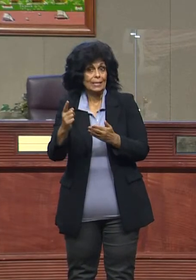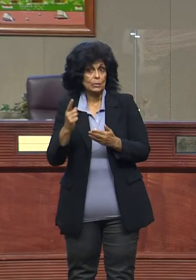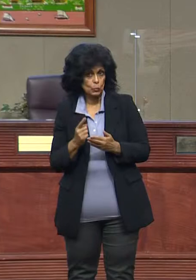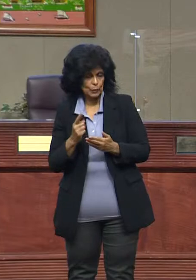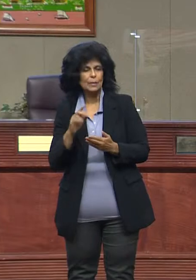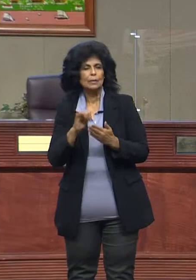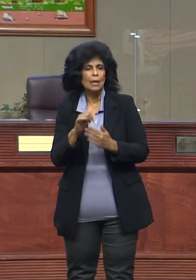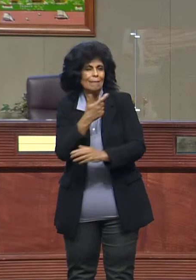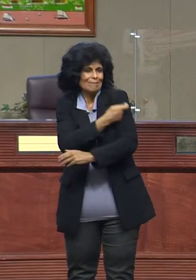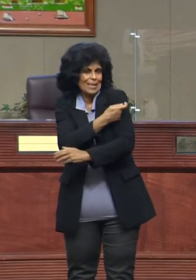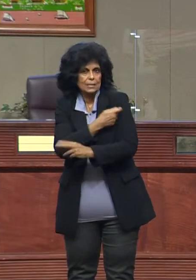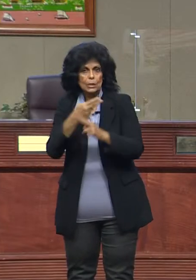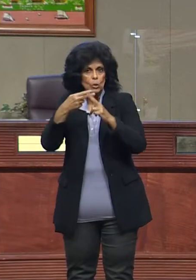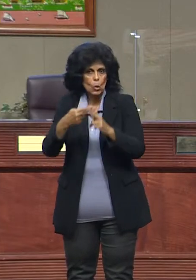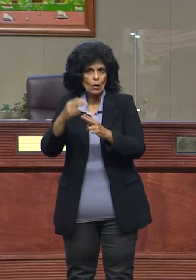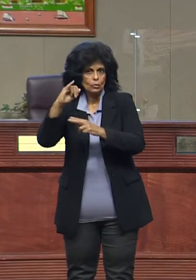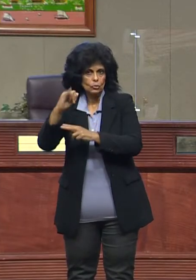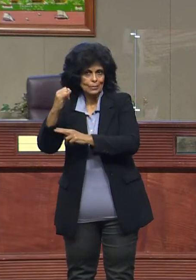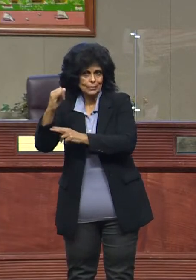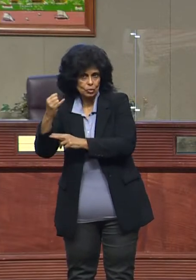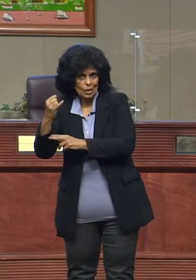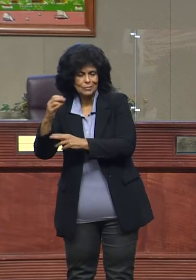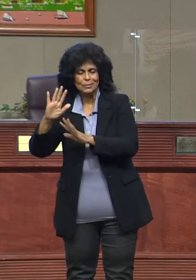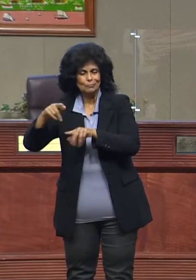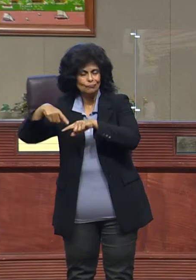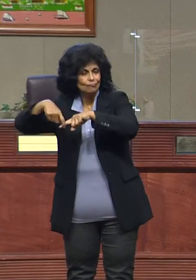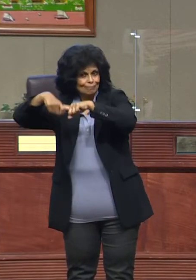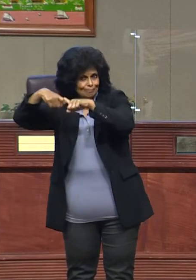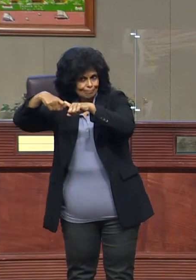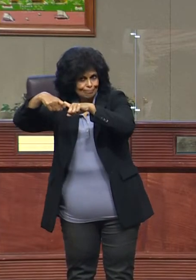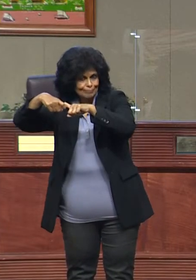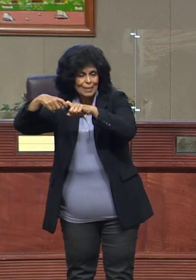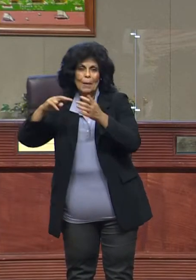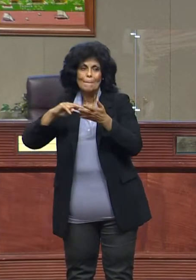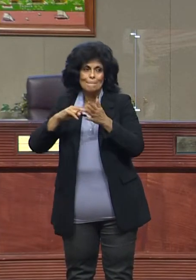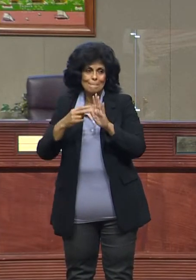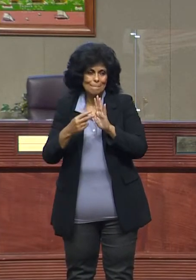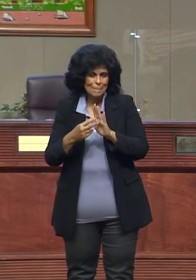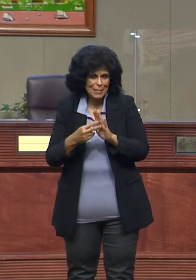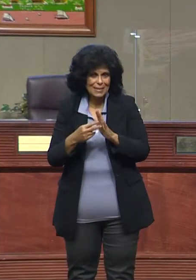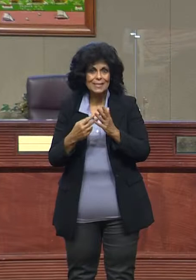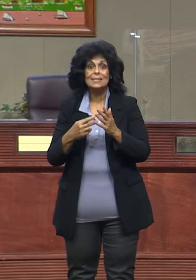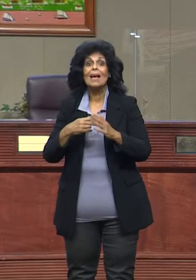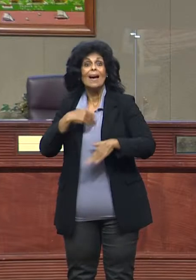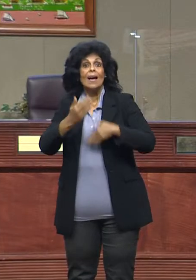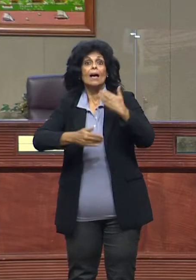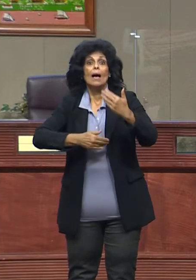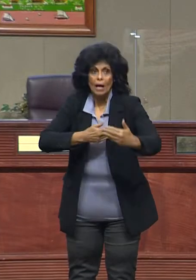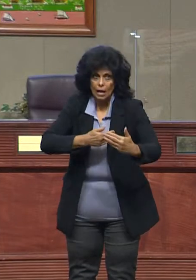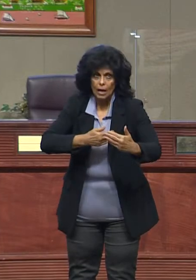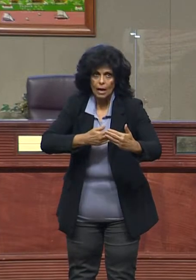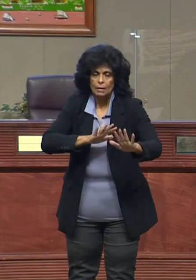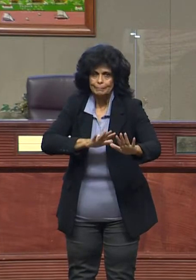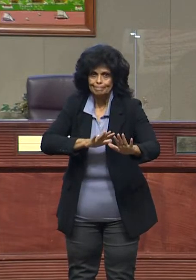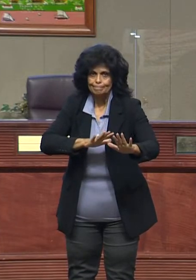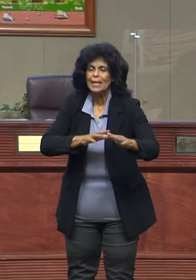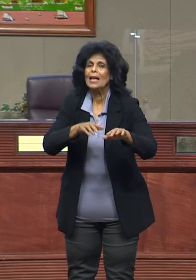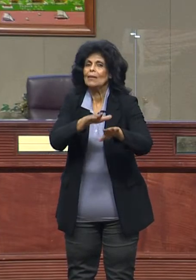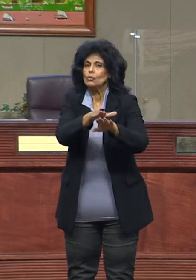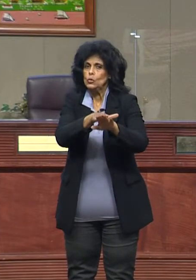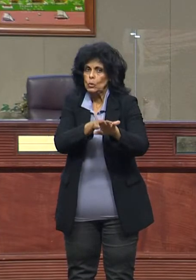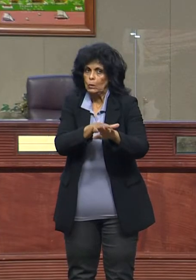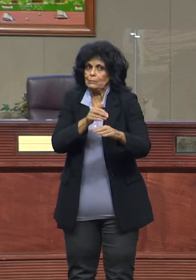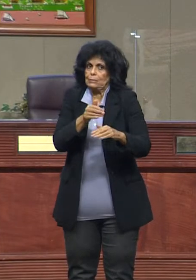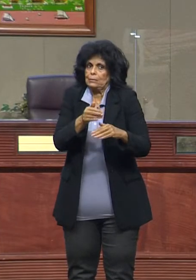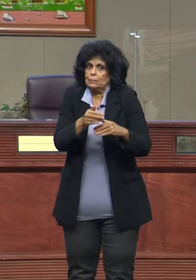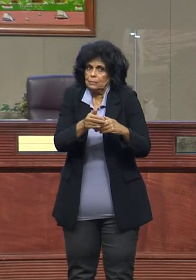paused, and we may be experiencing now a slowdown in the pace or rate of vaccinations within